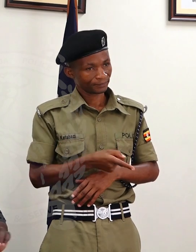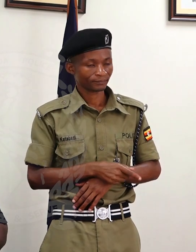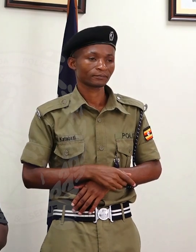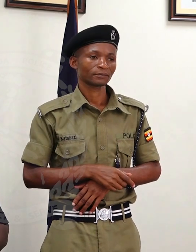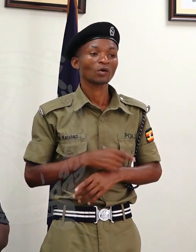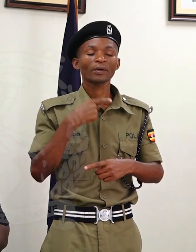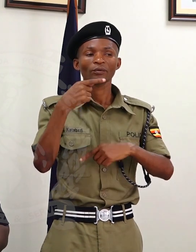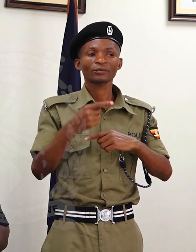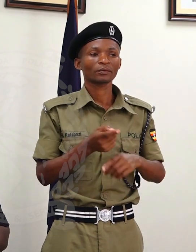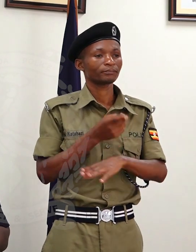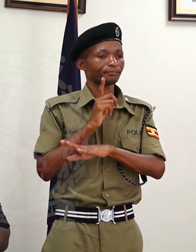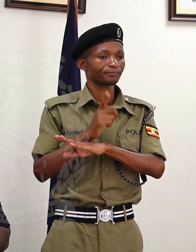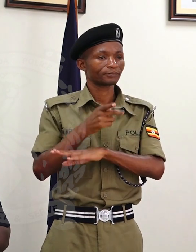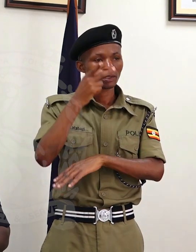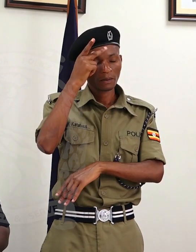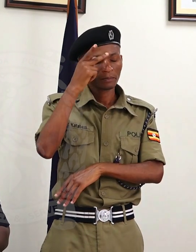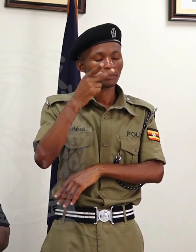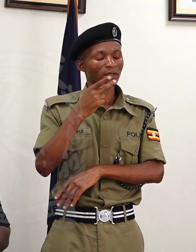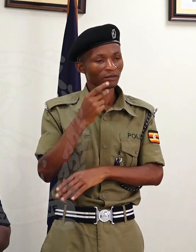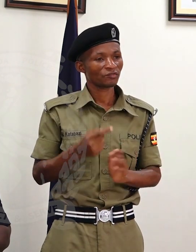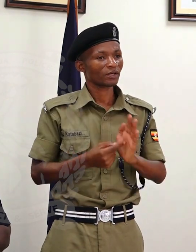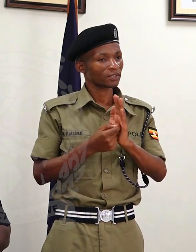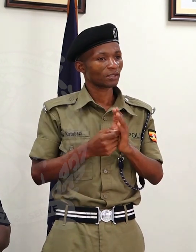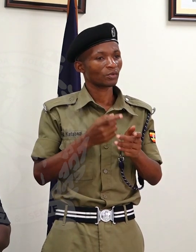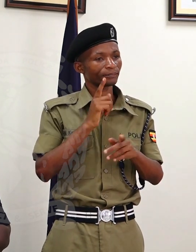parents, like we did last year,